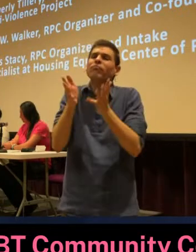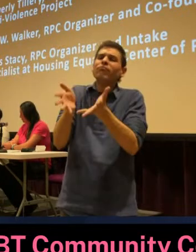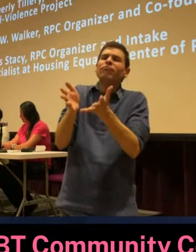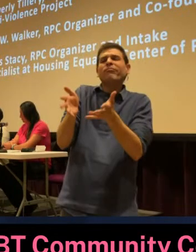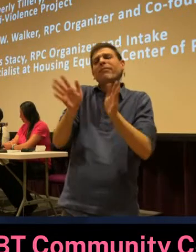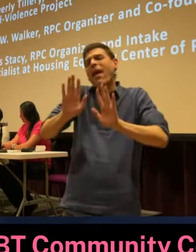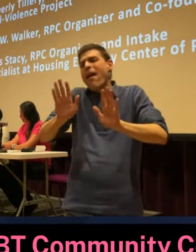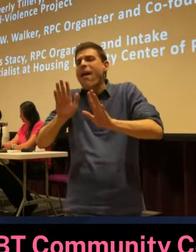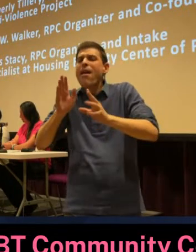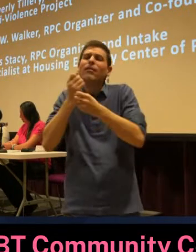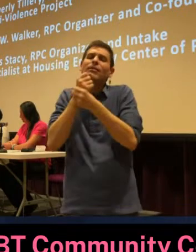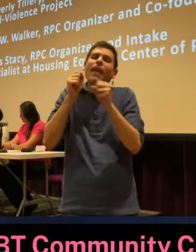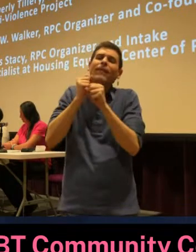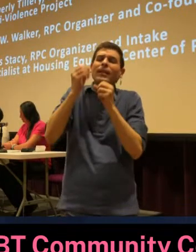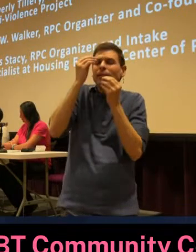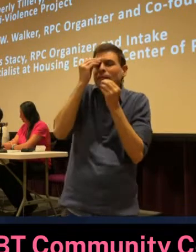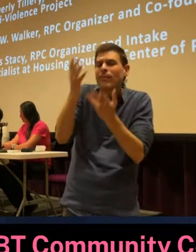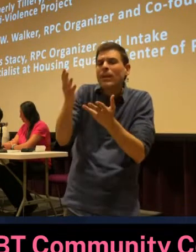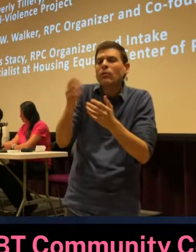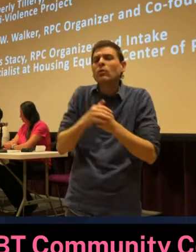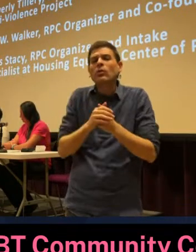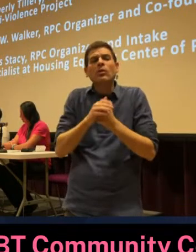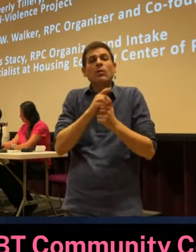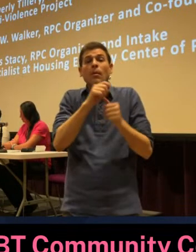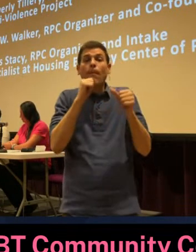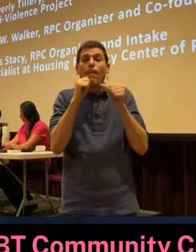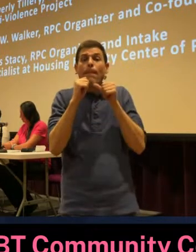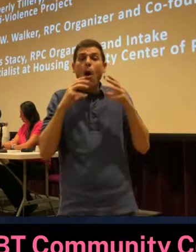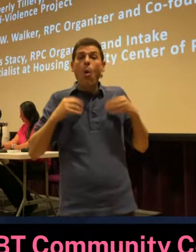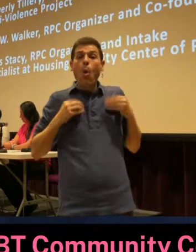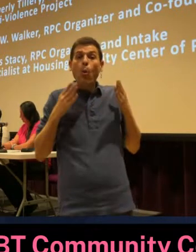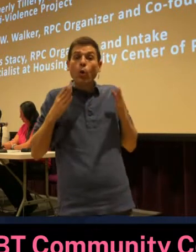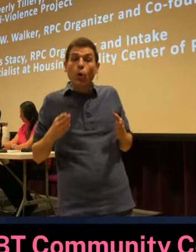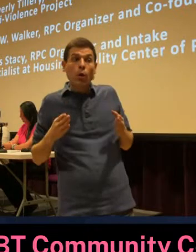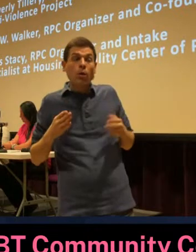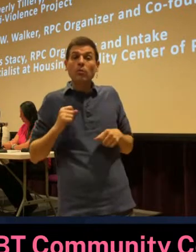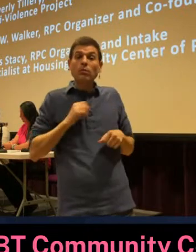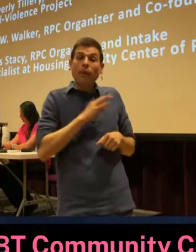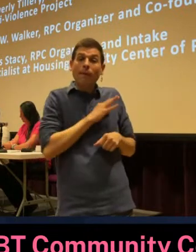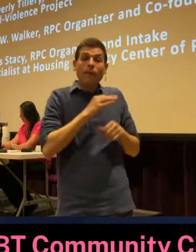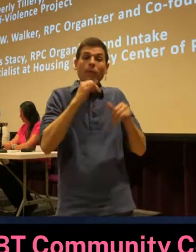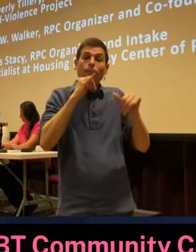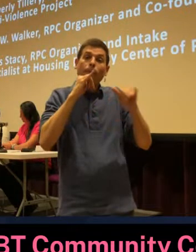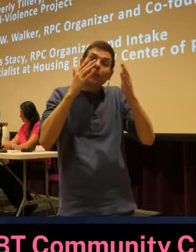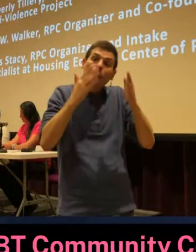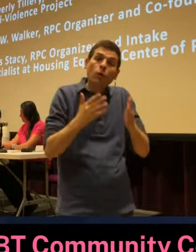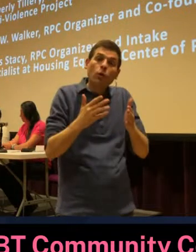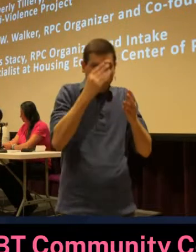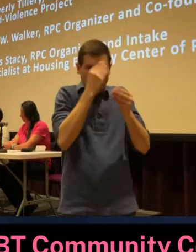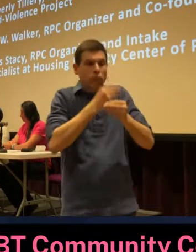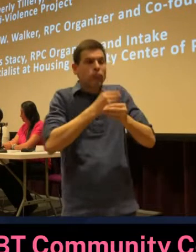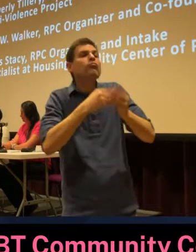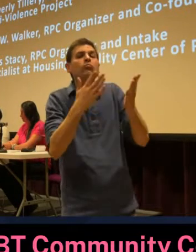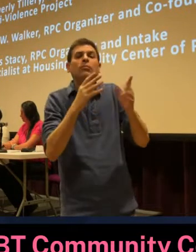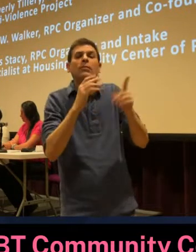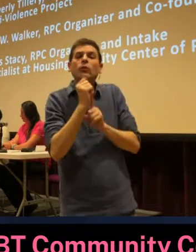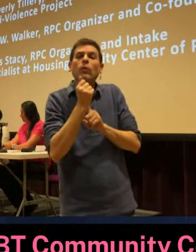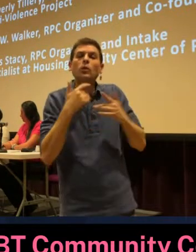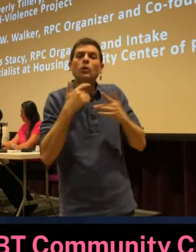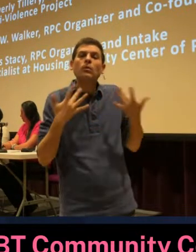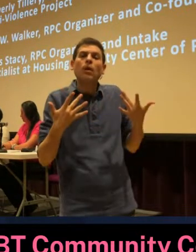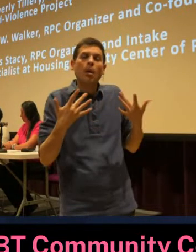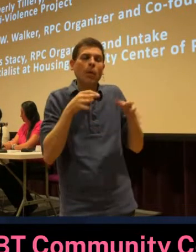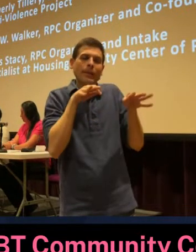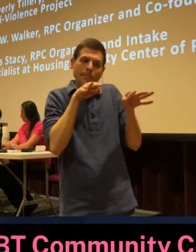tips, talking to the bar owners, the bar staff, making them aware of what's going on, how to be